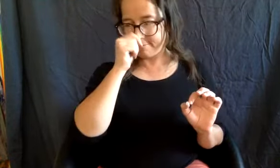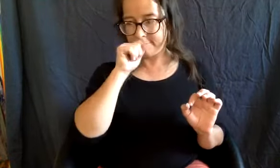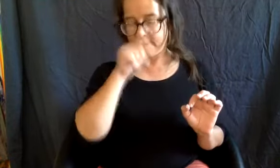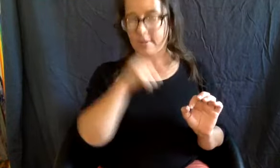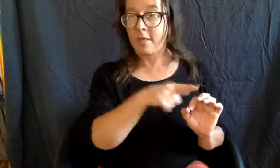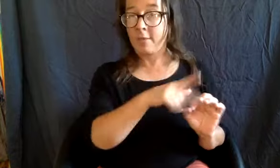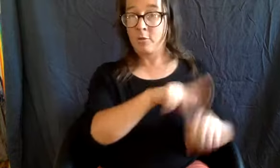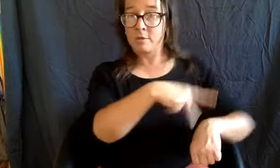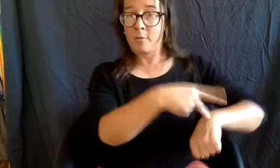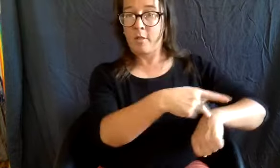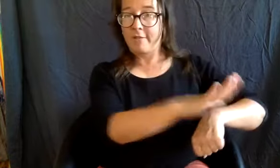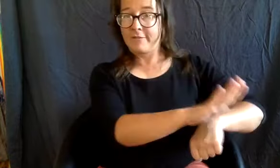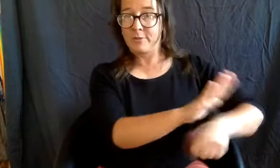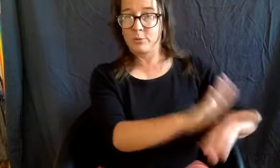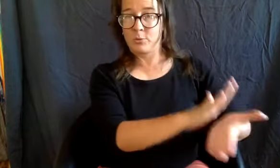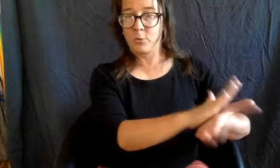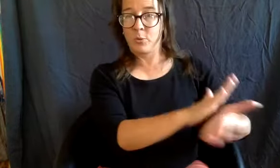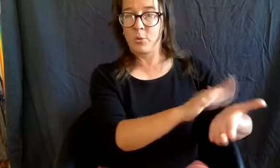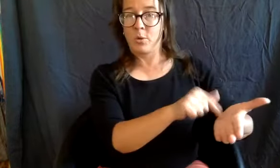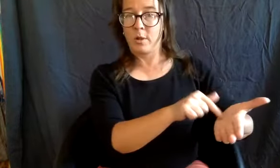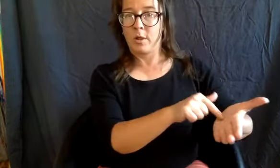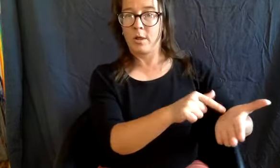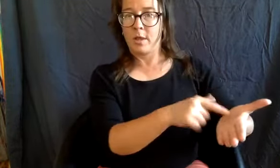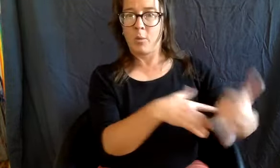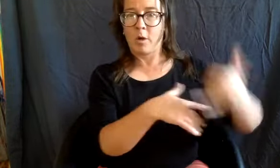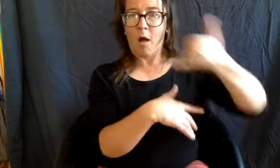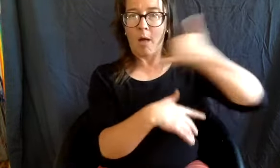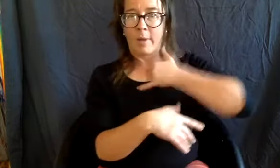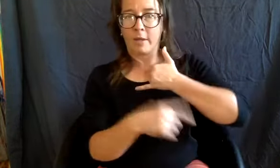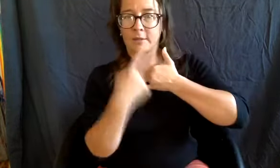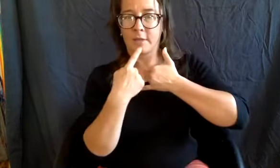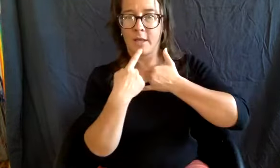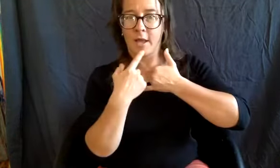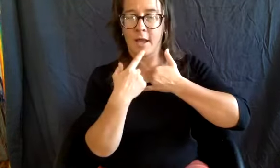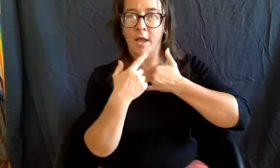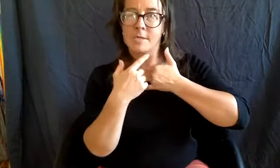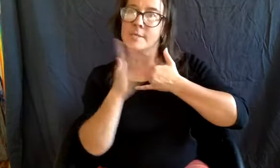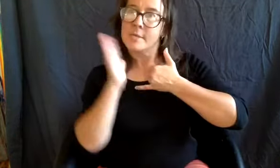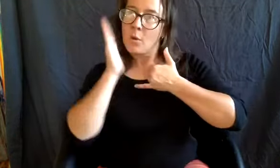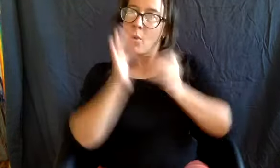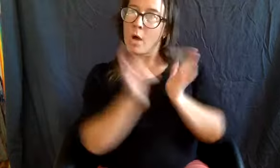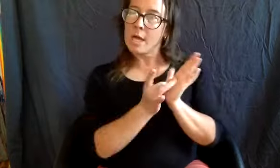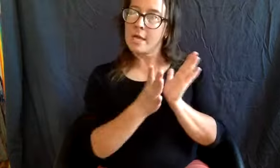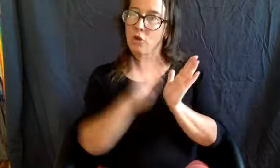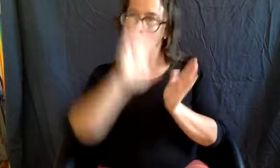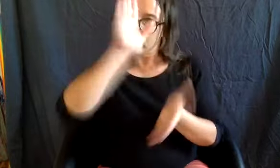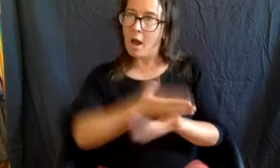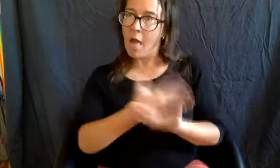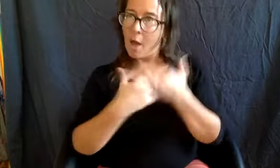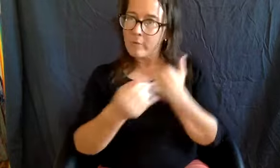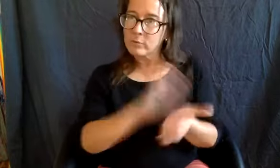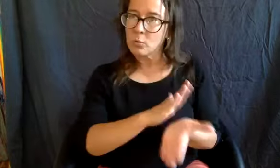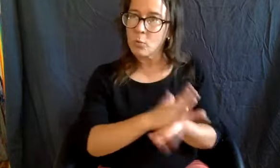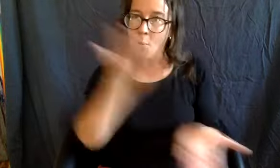And when we talk about that in meetings, separating the deal, so because I kept practicing it one day